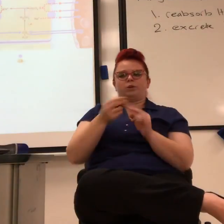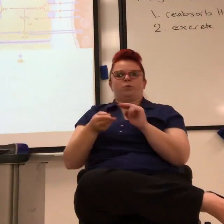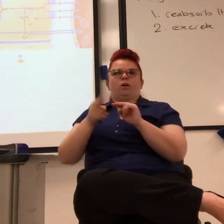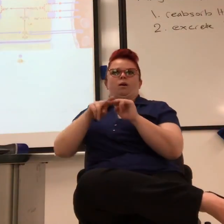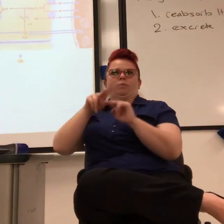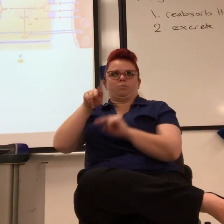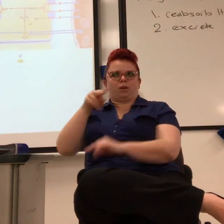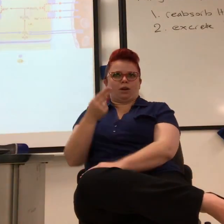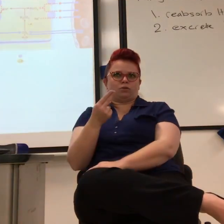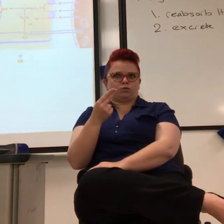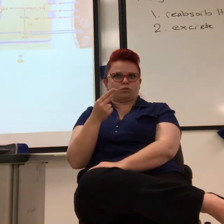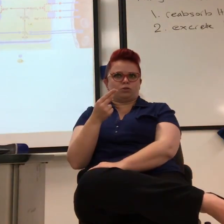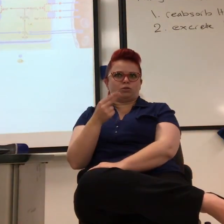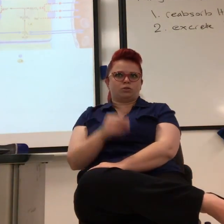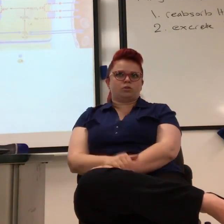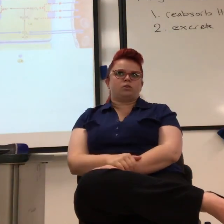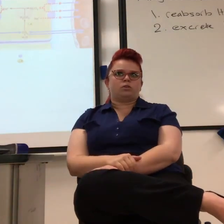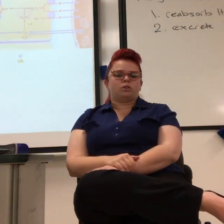for